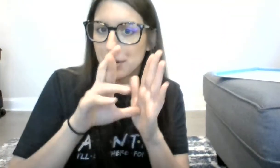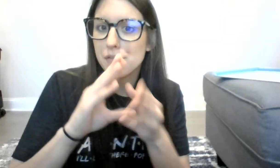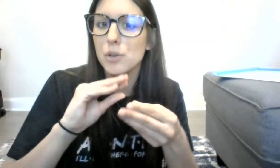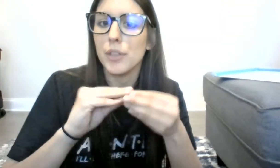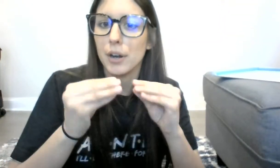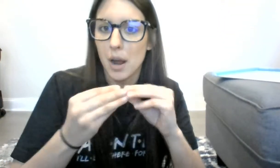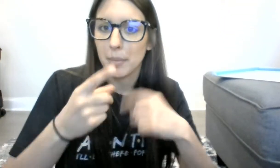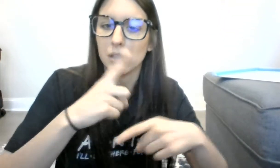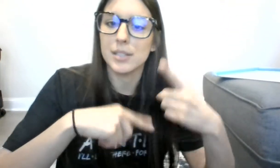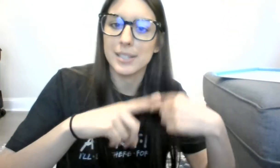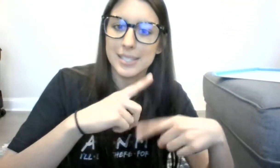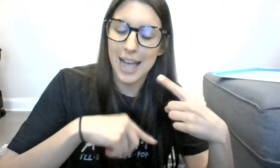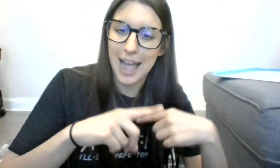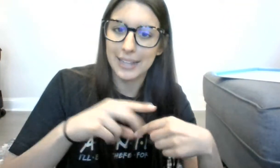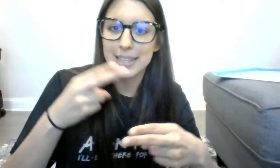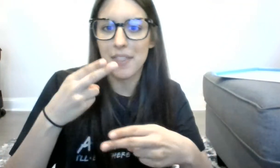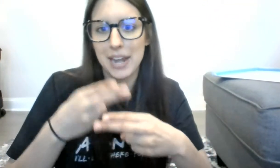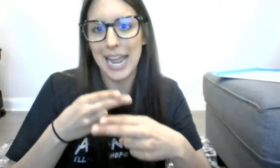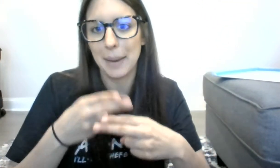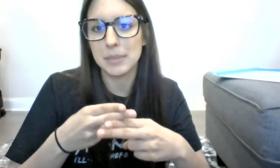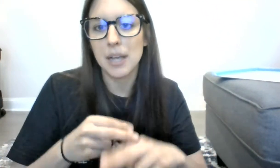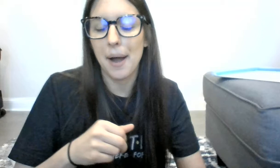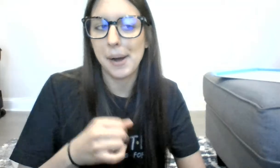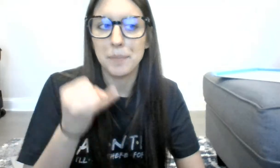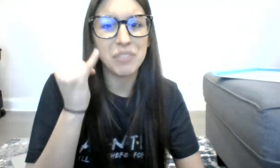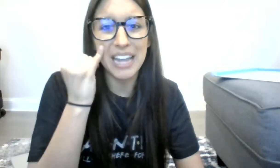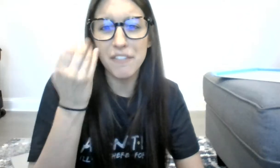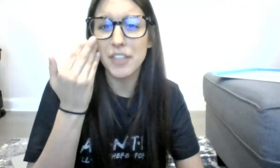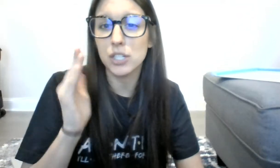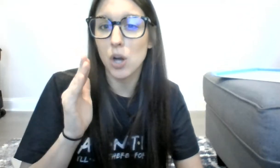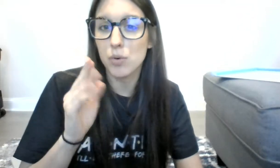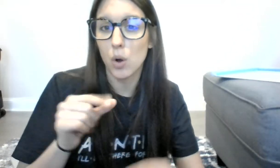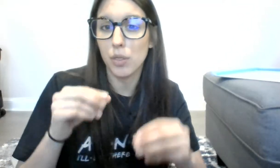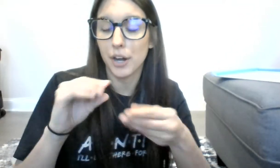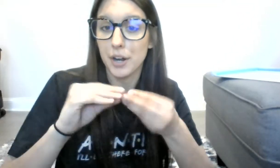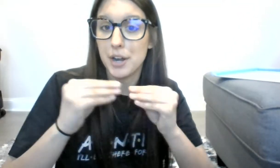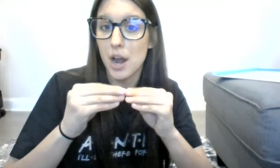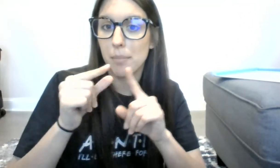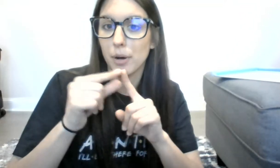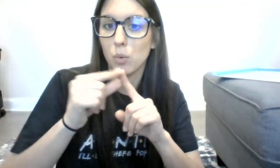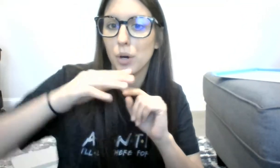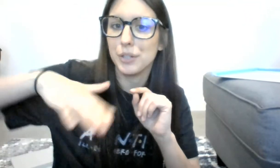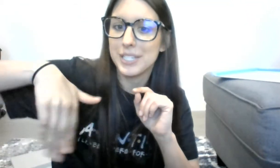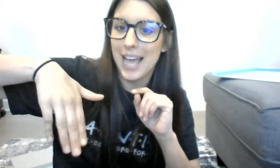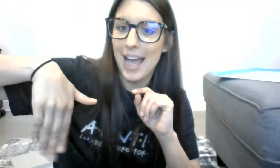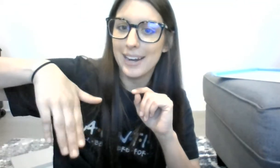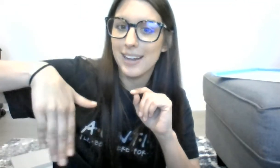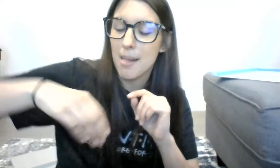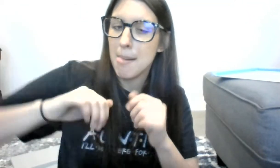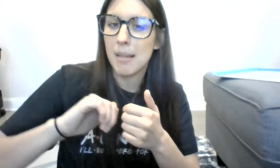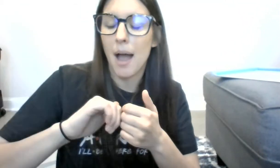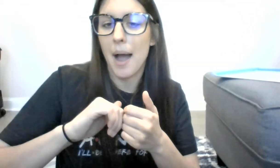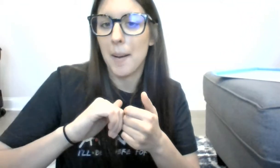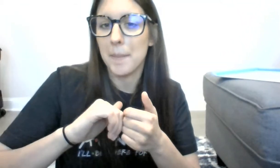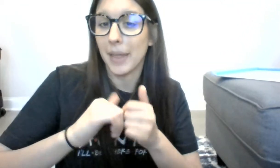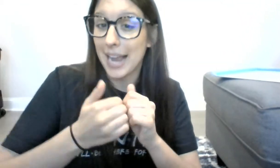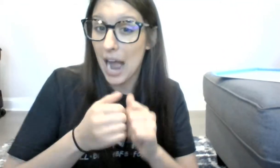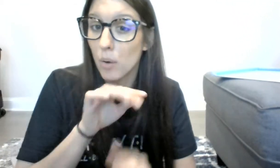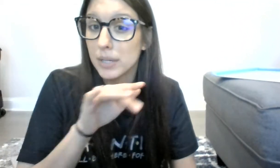reviewed their numbers, the signs, and the names. If they don't know their number words yet, like how to